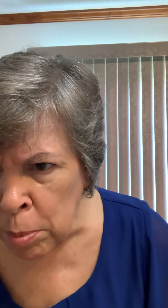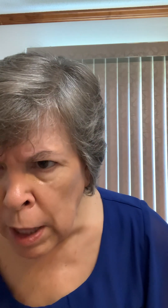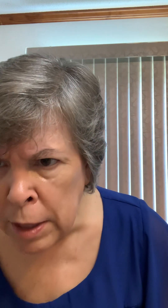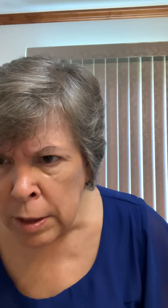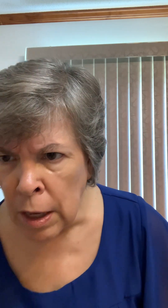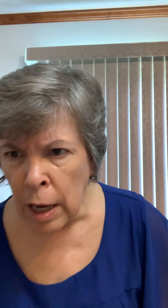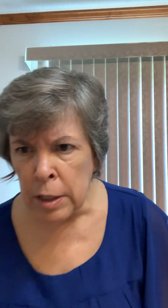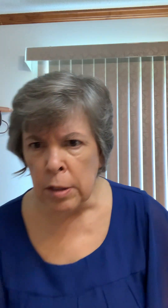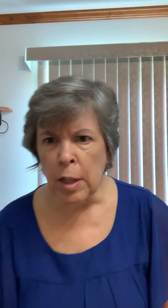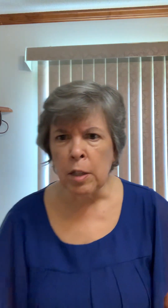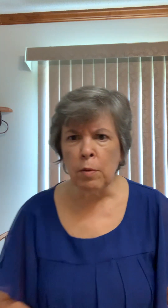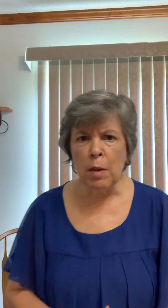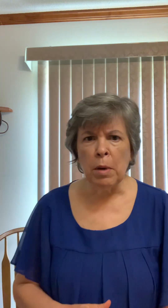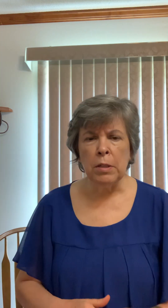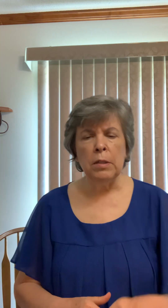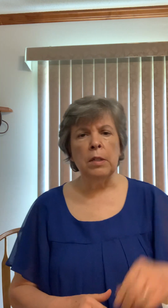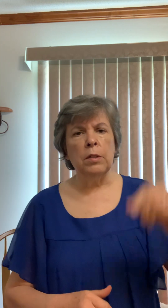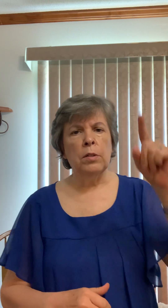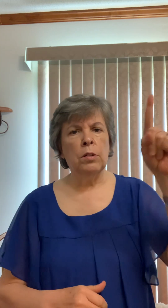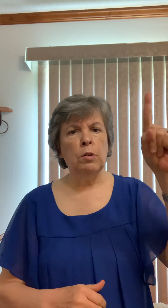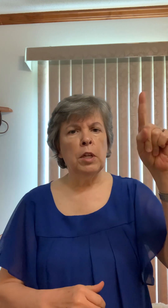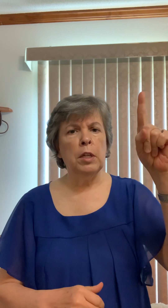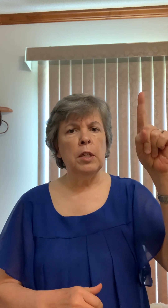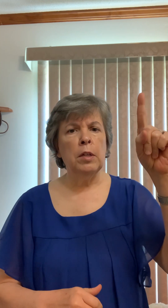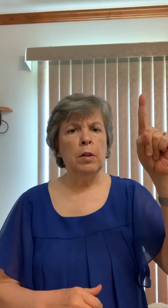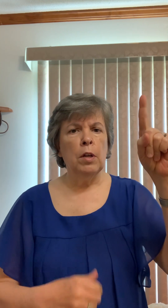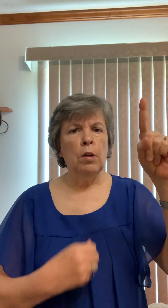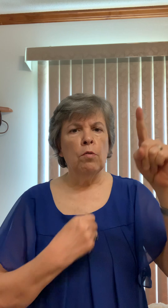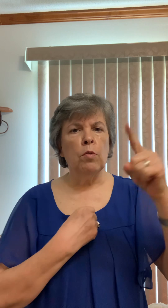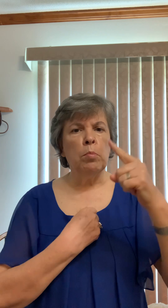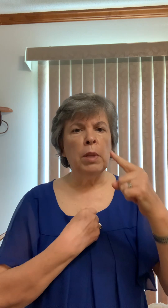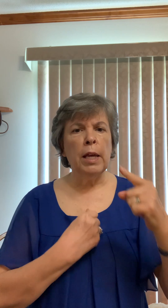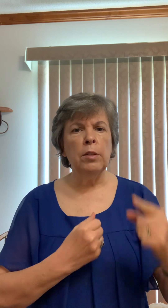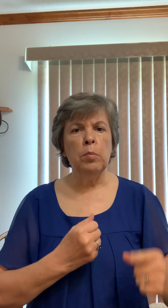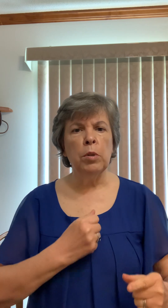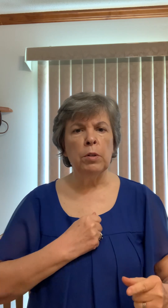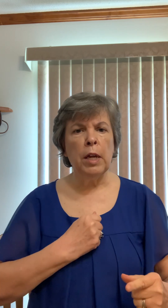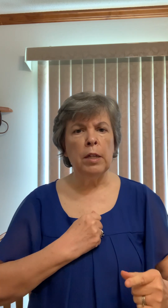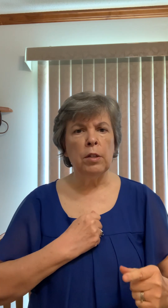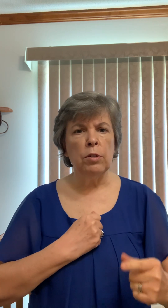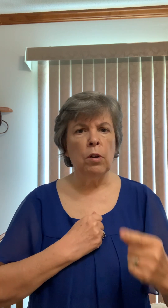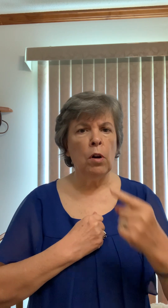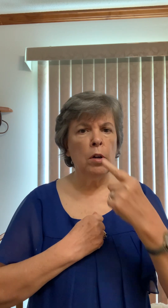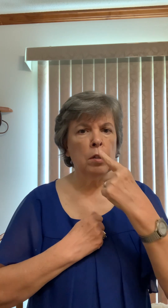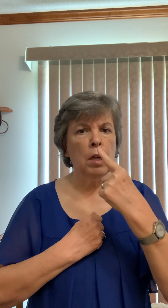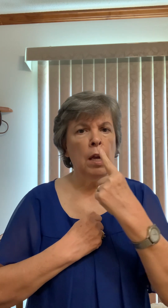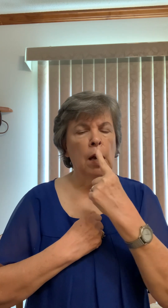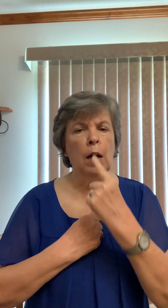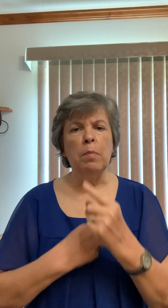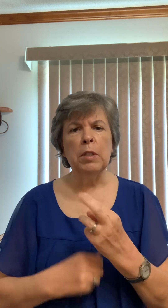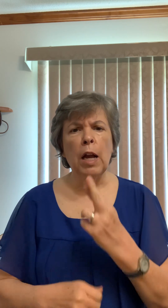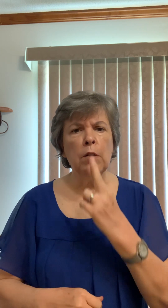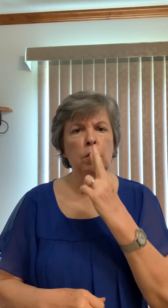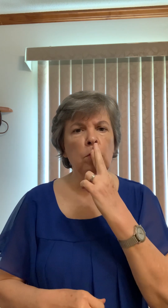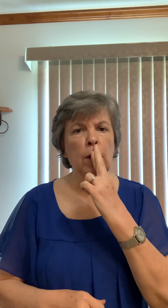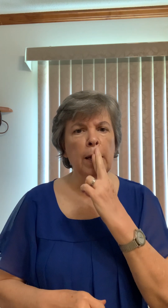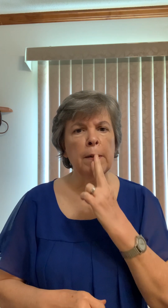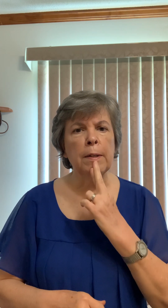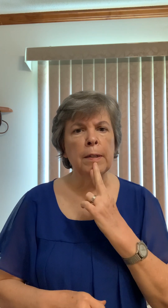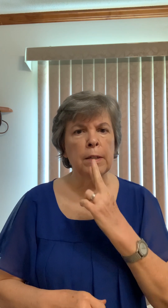and died to take away my sin. So he, for bled, you put your hand on your heart. The sign for red is